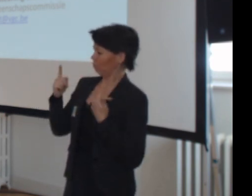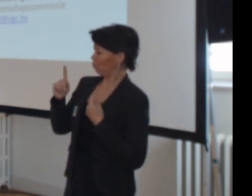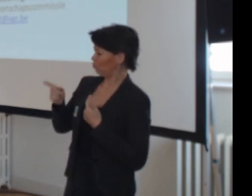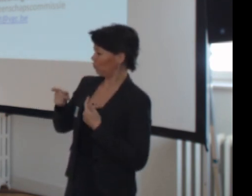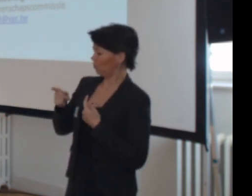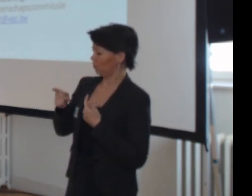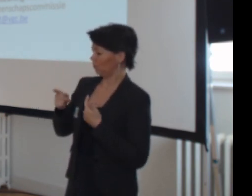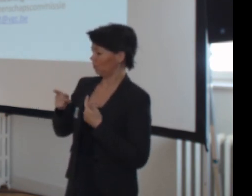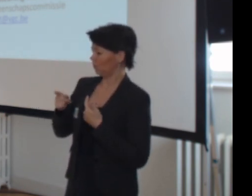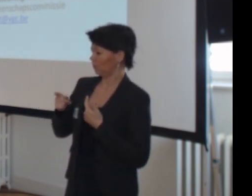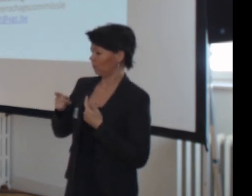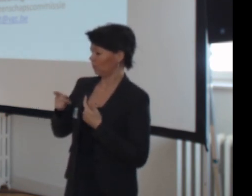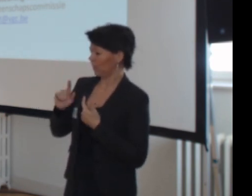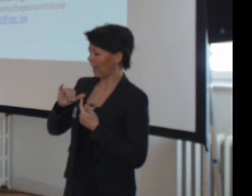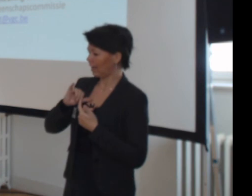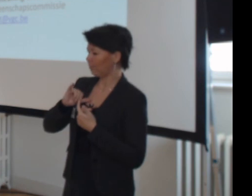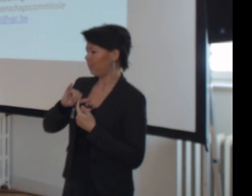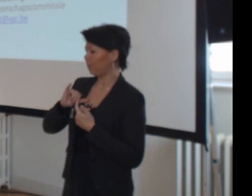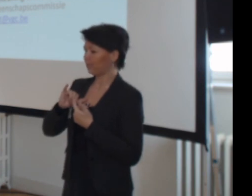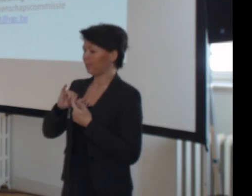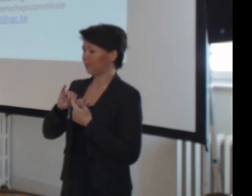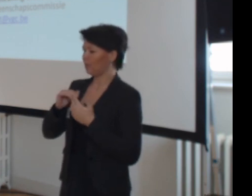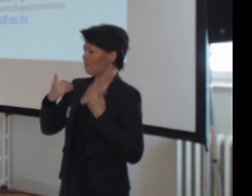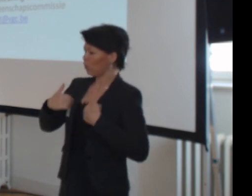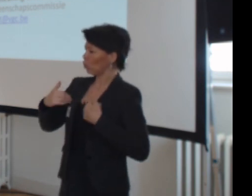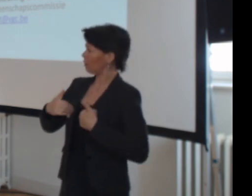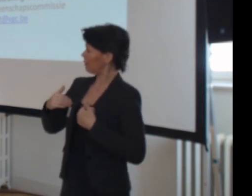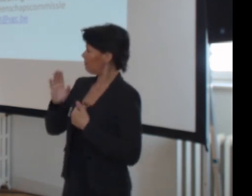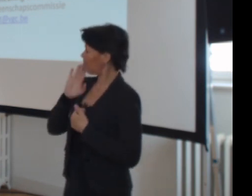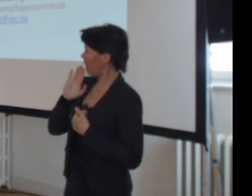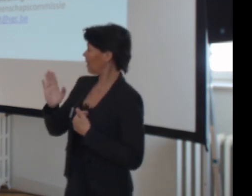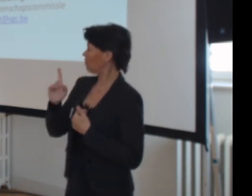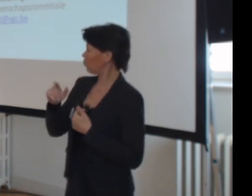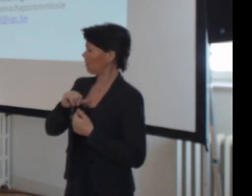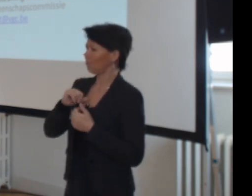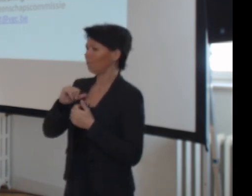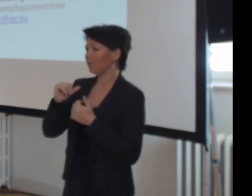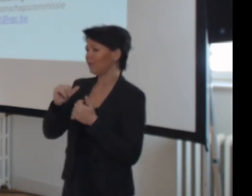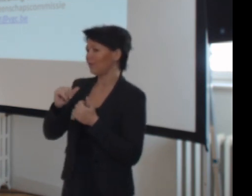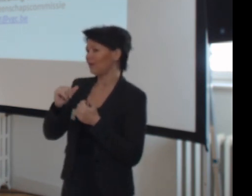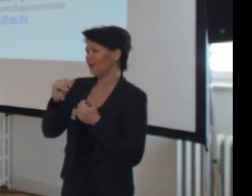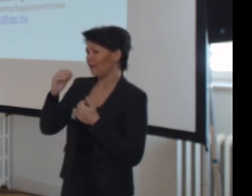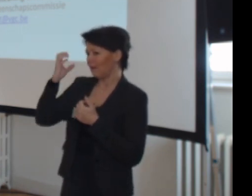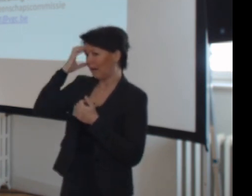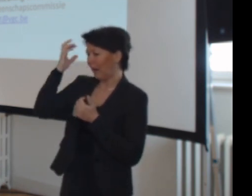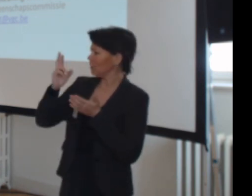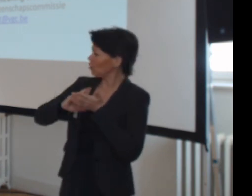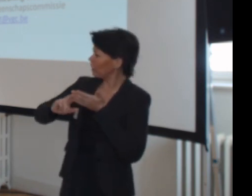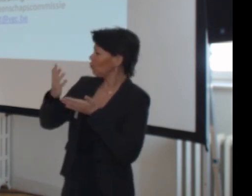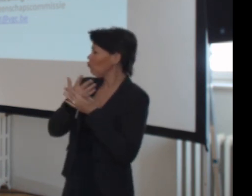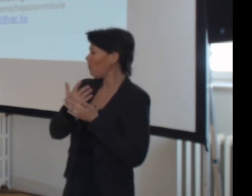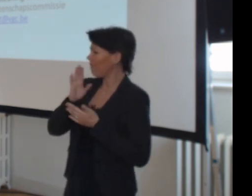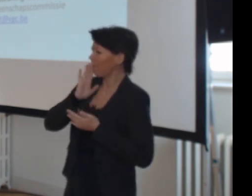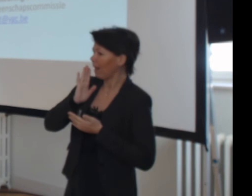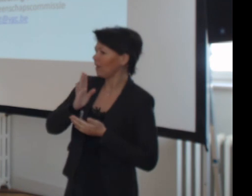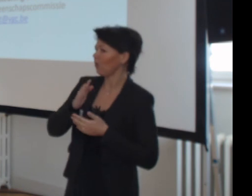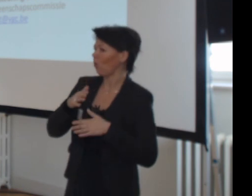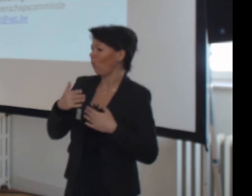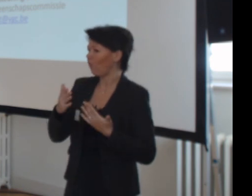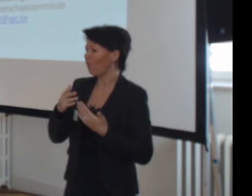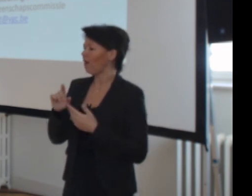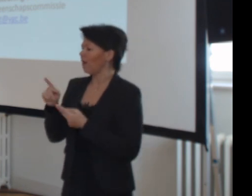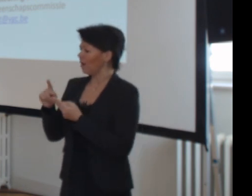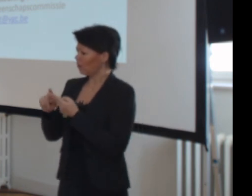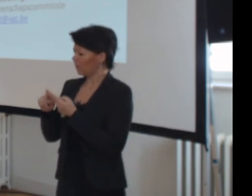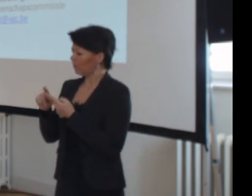within the Social Security Code to be able to use your material? And the second question is, you said that